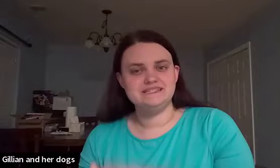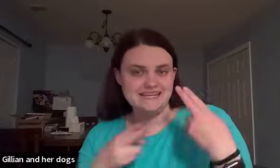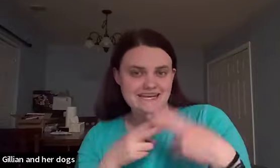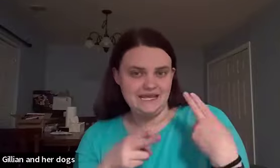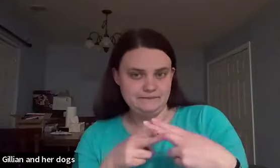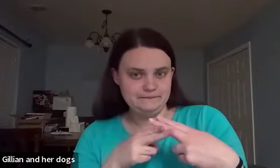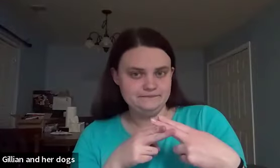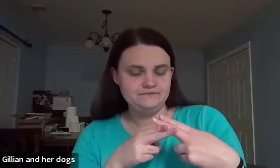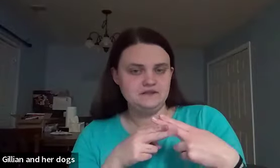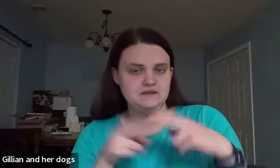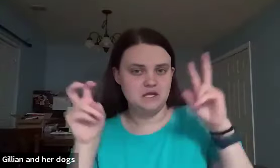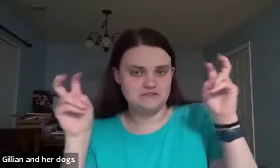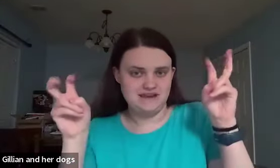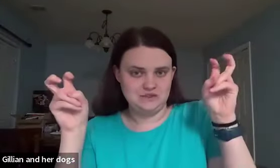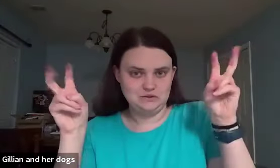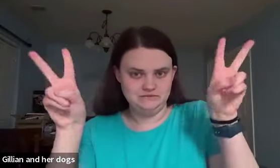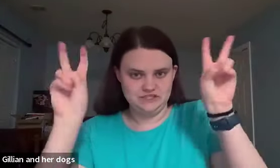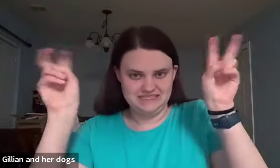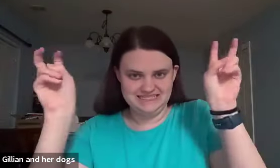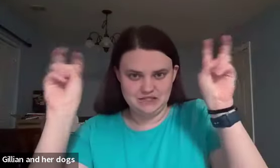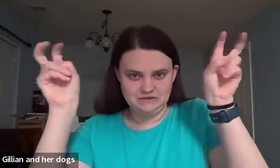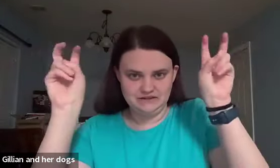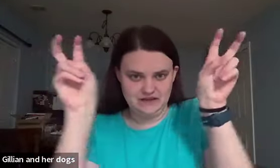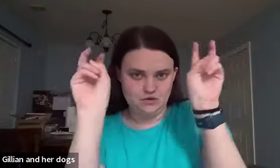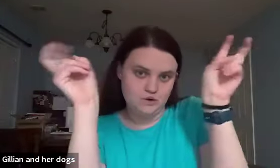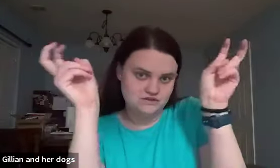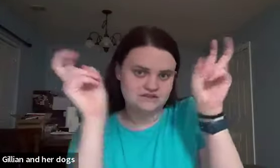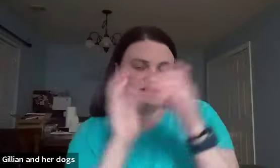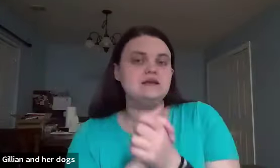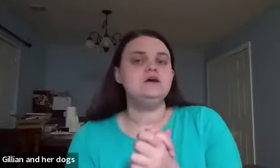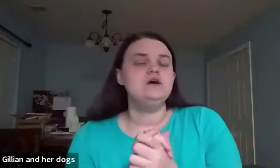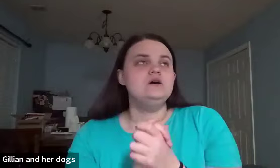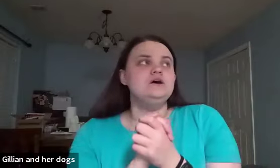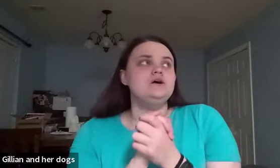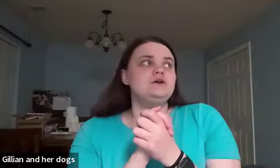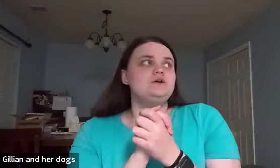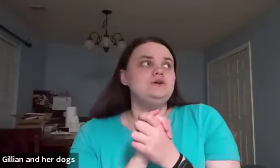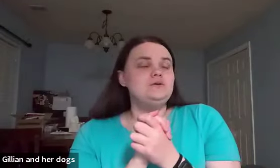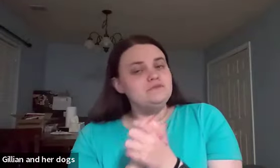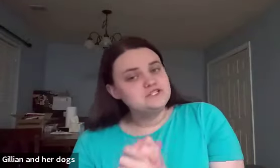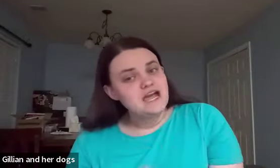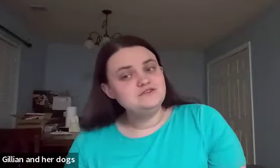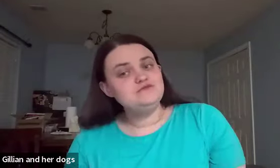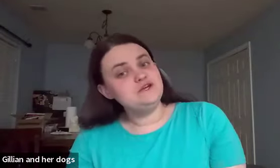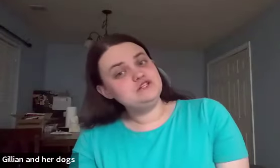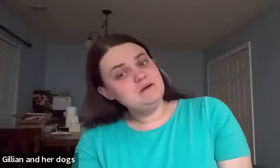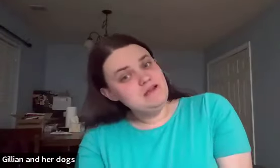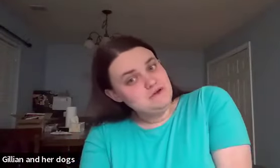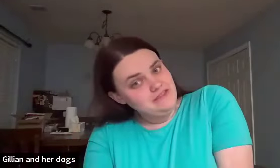what's the name, they may go title, which is like title, like the air quotes, this thing. You unfortunately have to finger spell